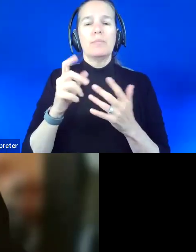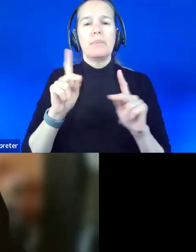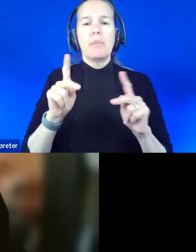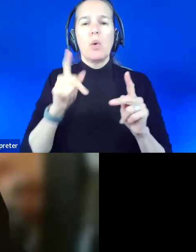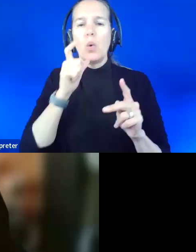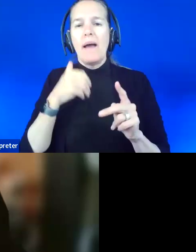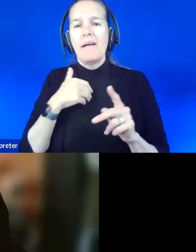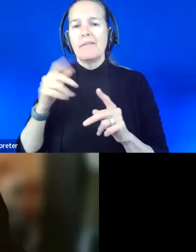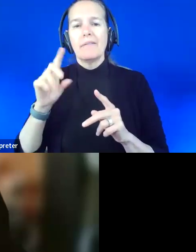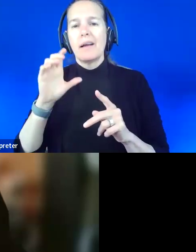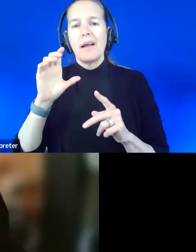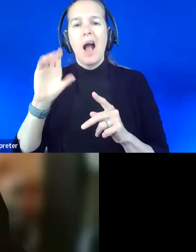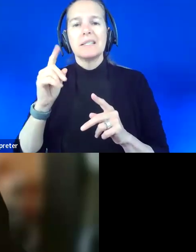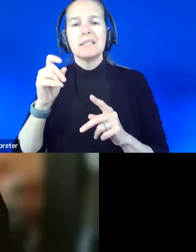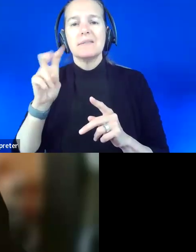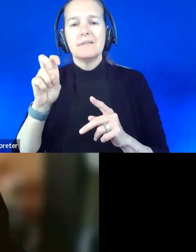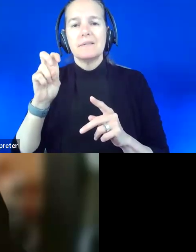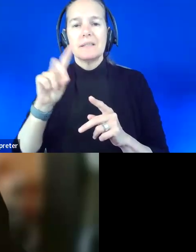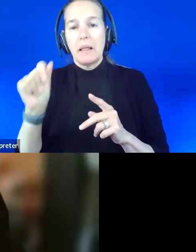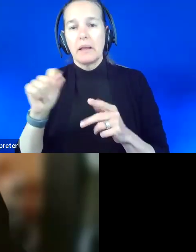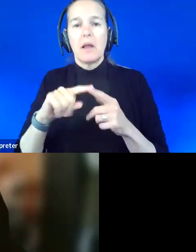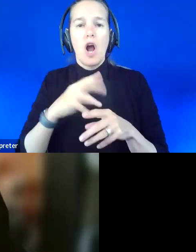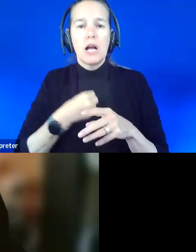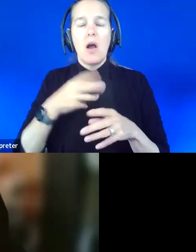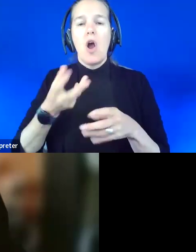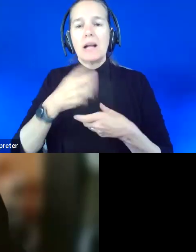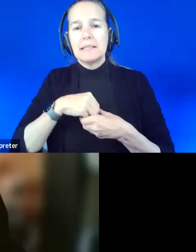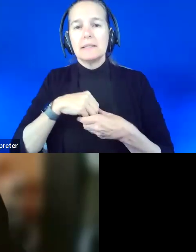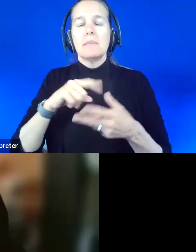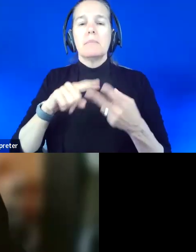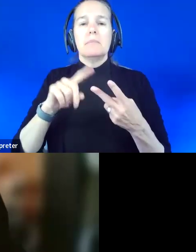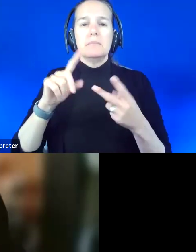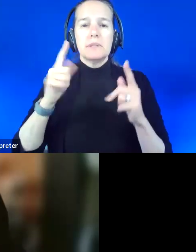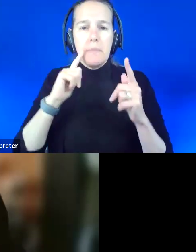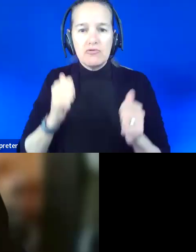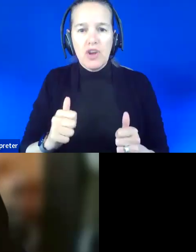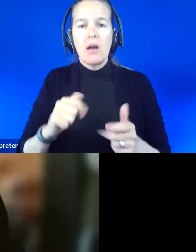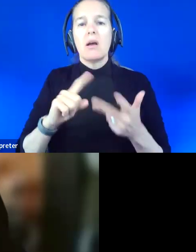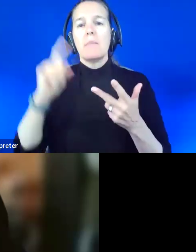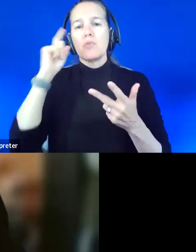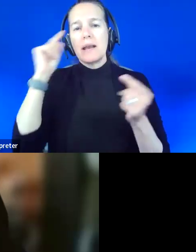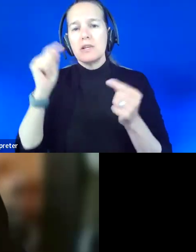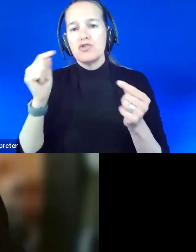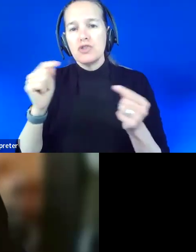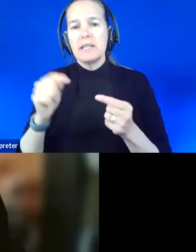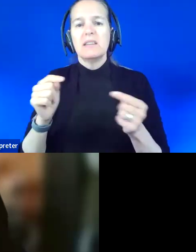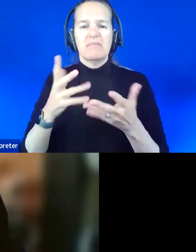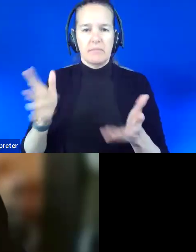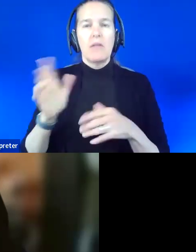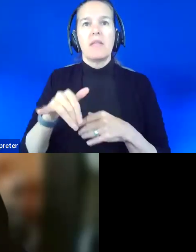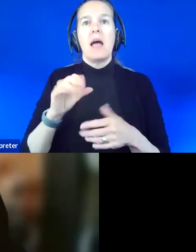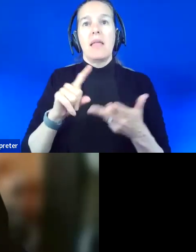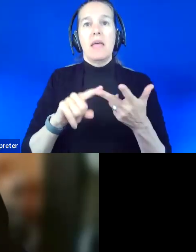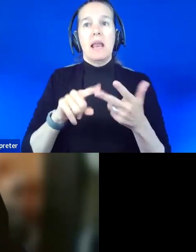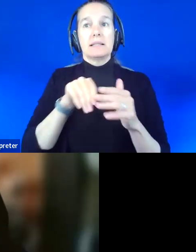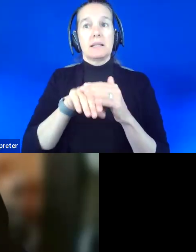cognitive disabilities such as autism, but also dementia, traumatic brain injury, intellectual disability, and then the accessibility of services